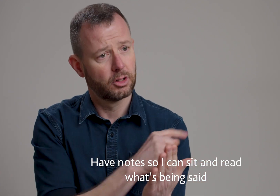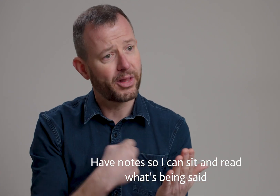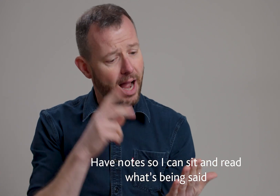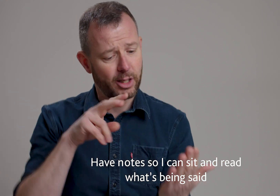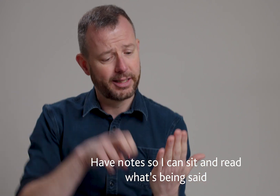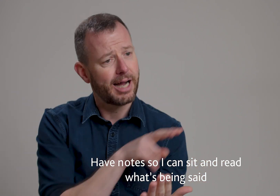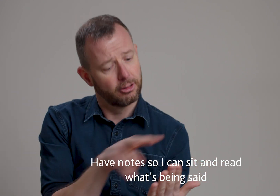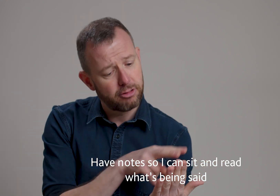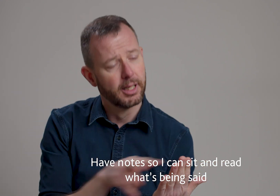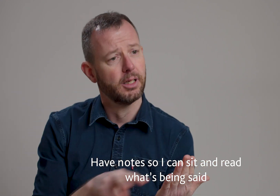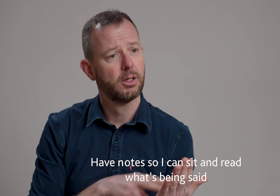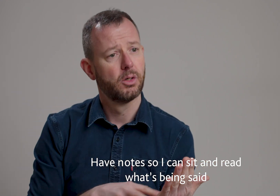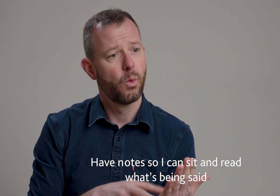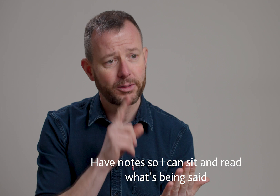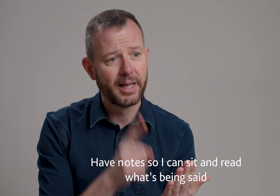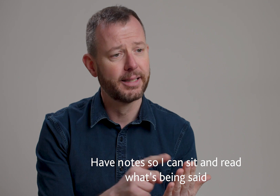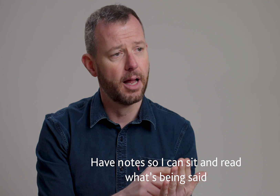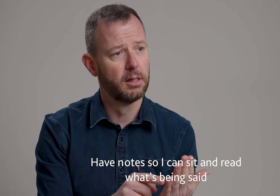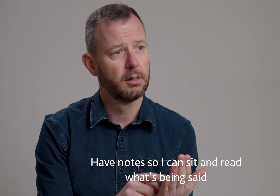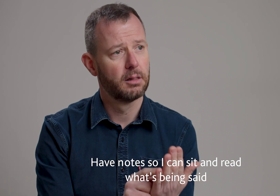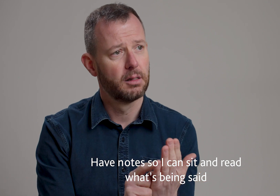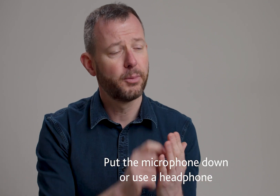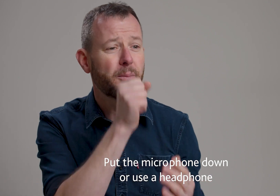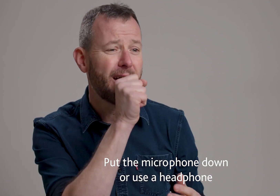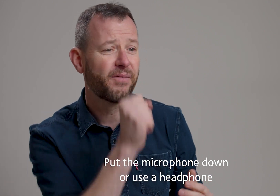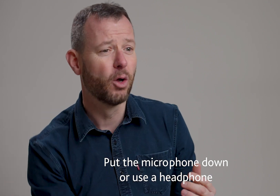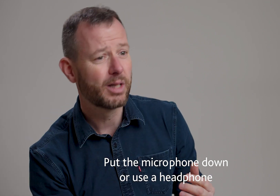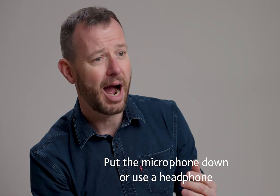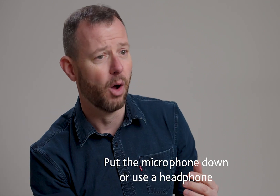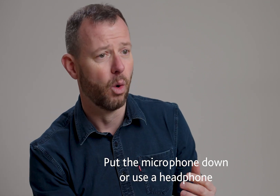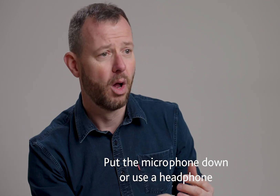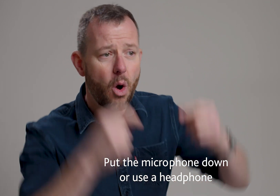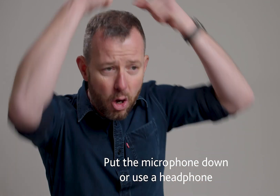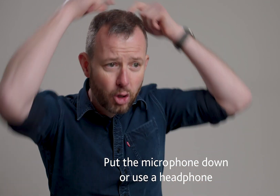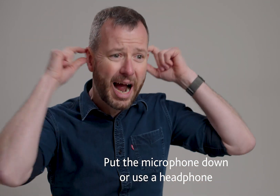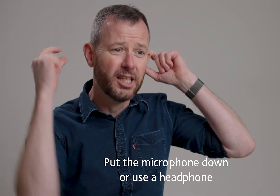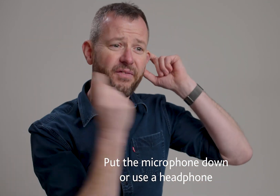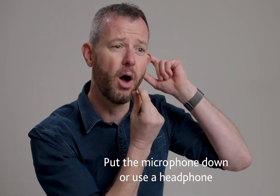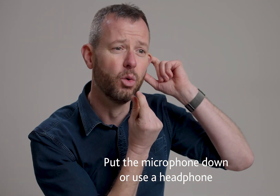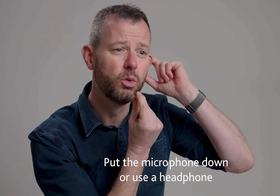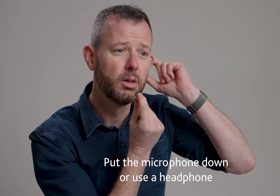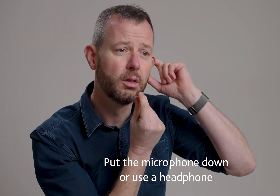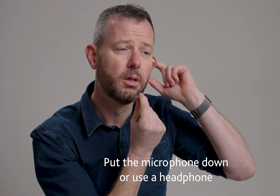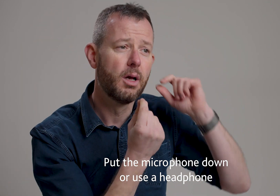the artist did Andrew. What did he do? Put the microphone down or hit his